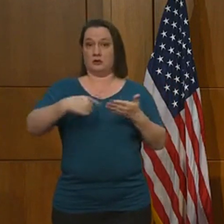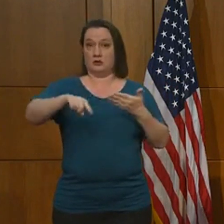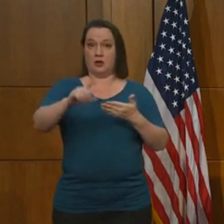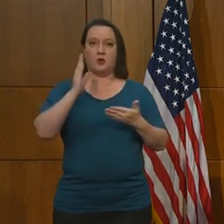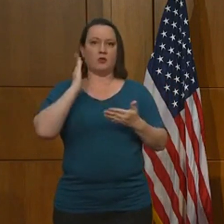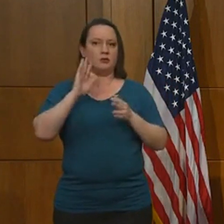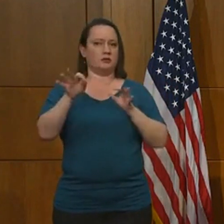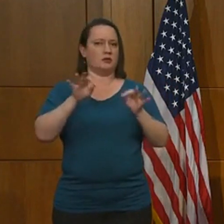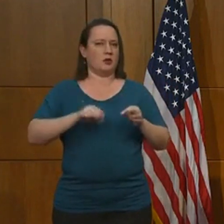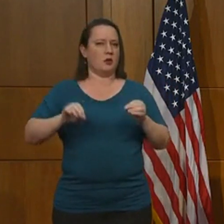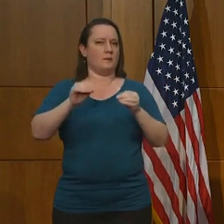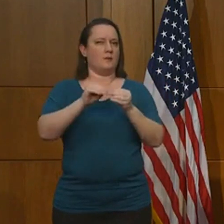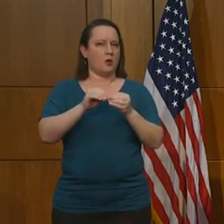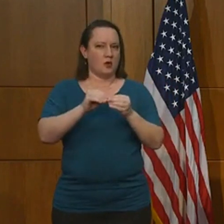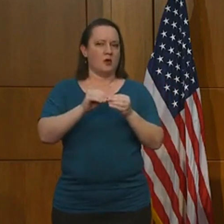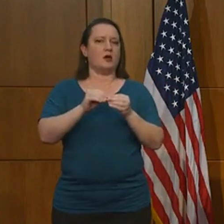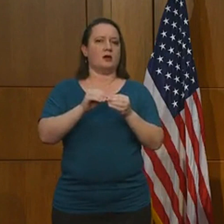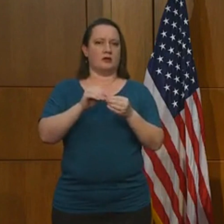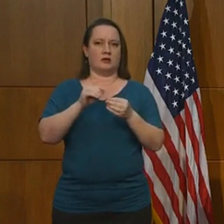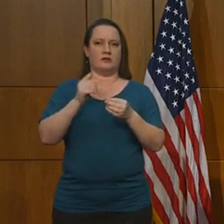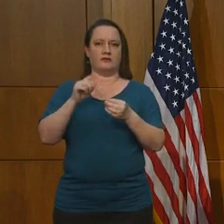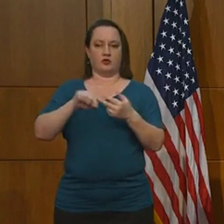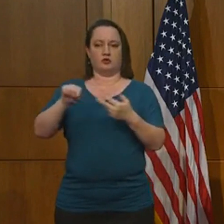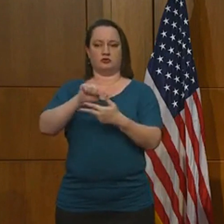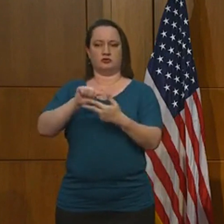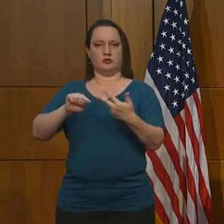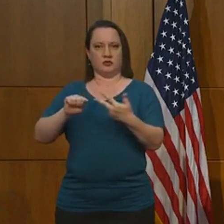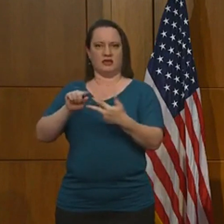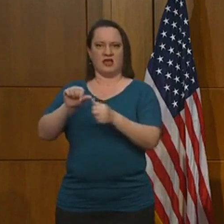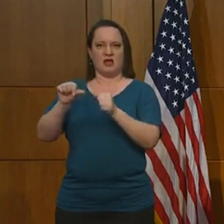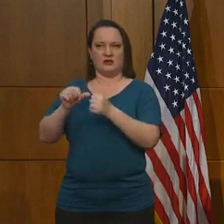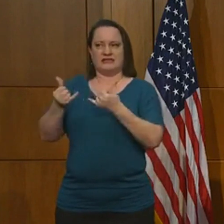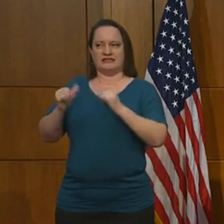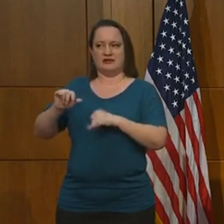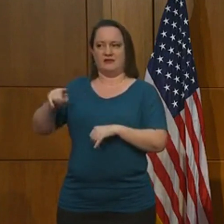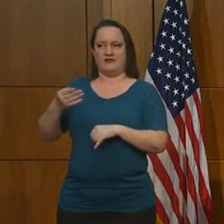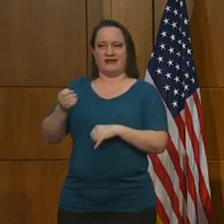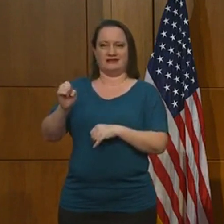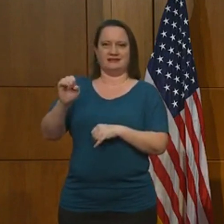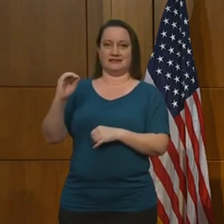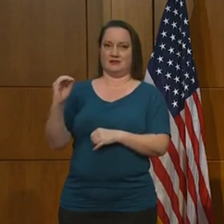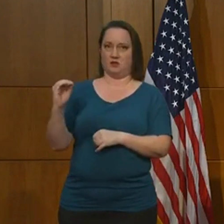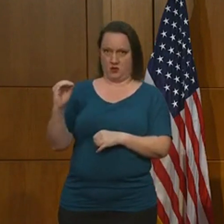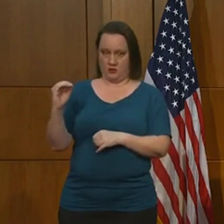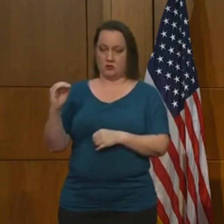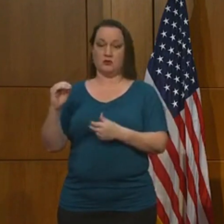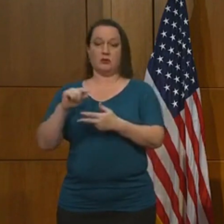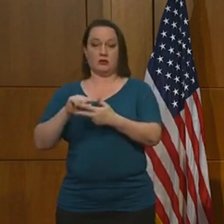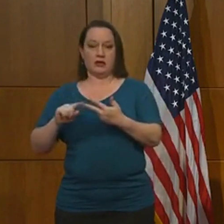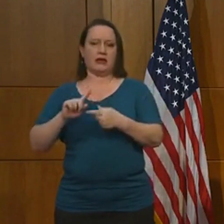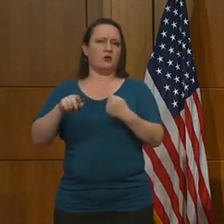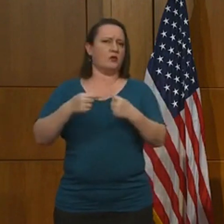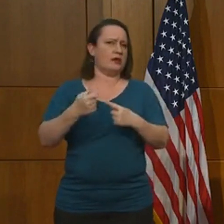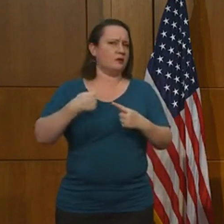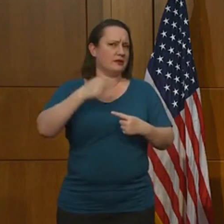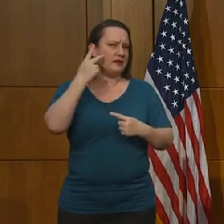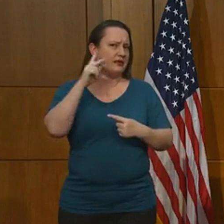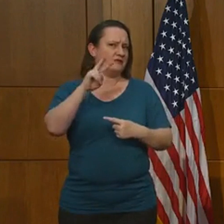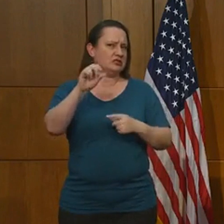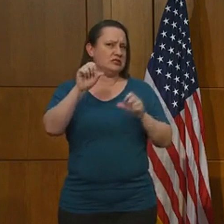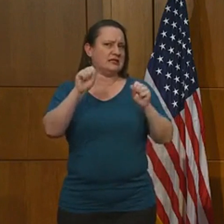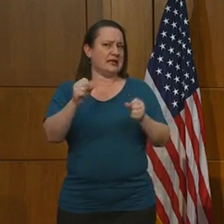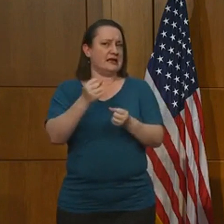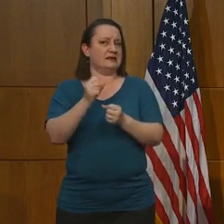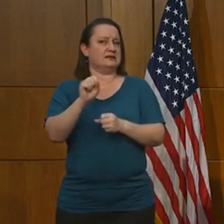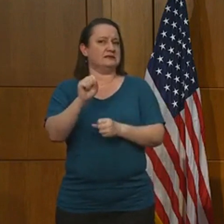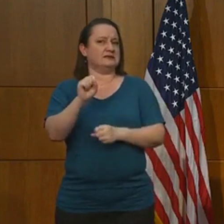regarding the three areas that haven't entered phase one, and also when we think Virginia can safely move into phase